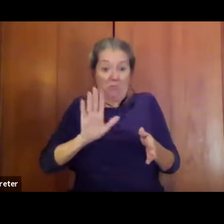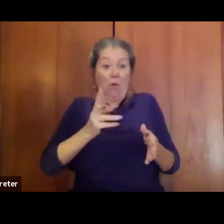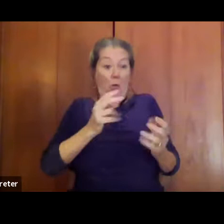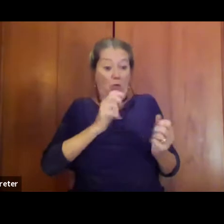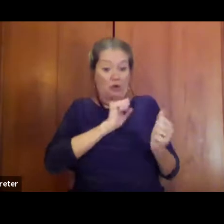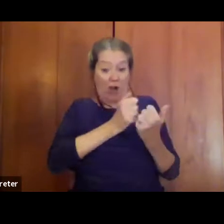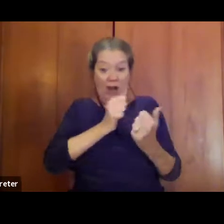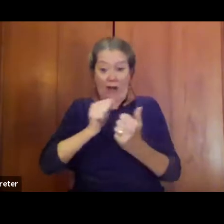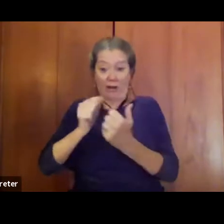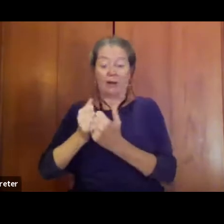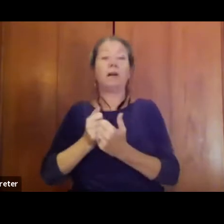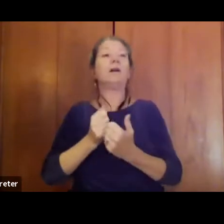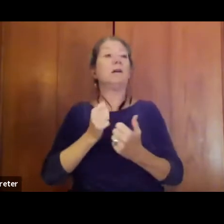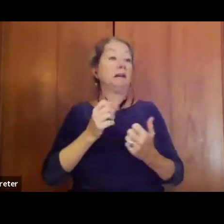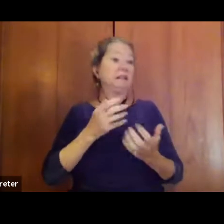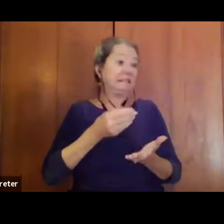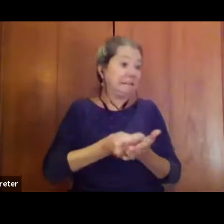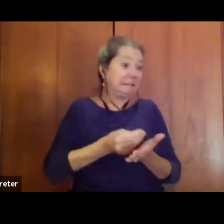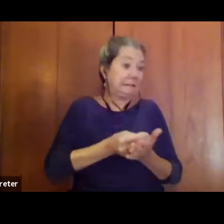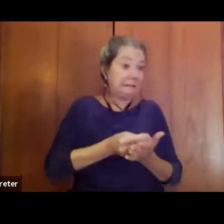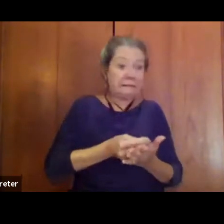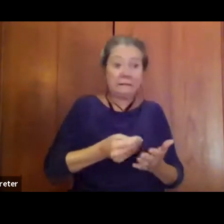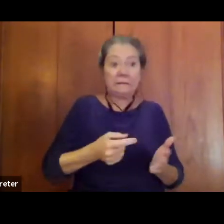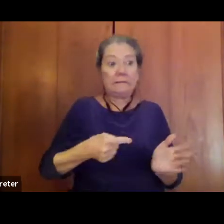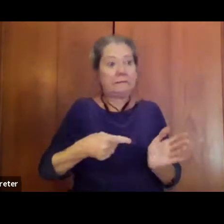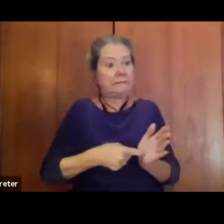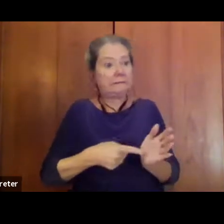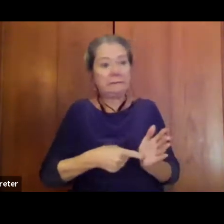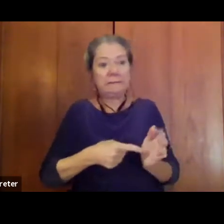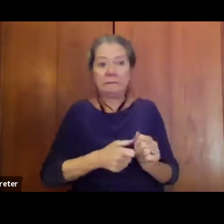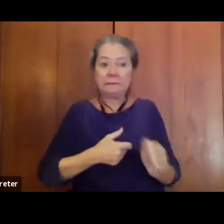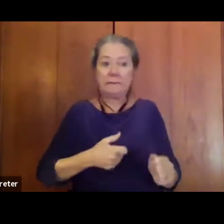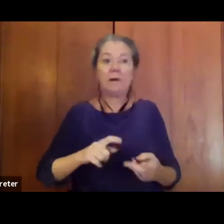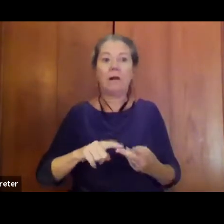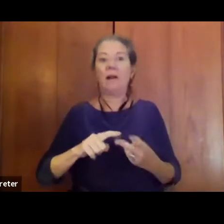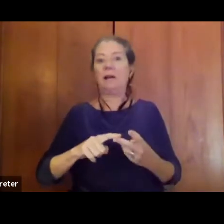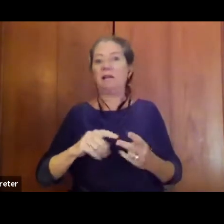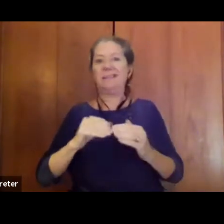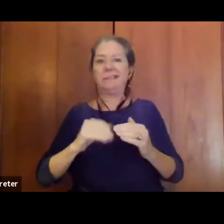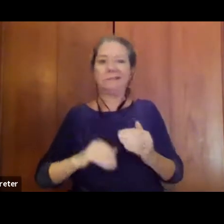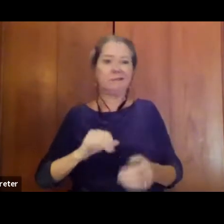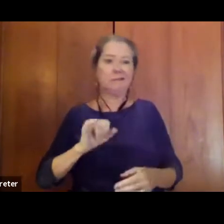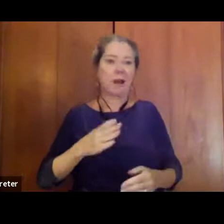have had to deal with financial stress or debt, underpaying